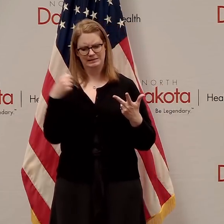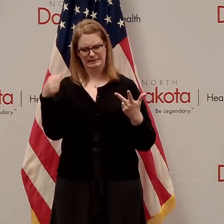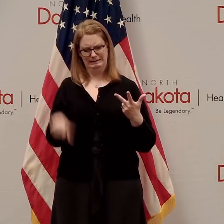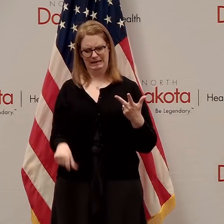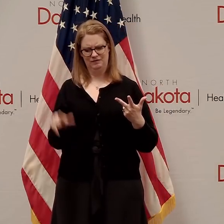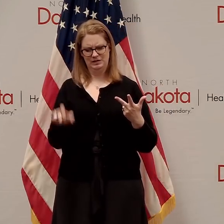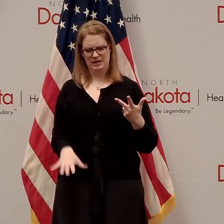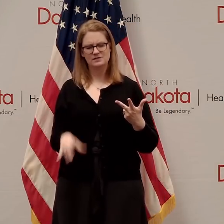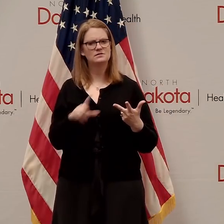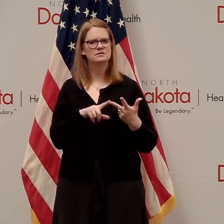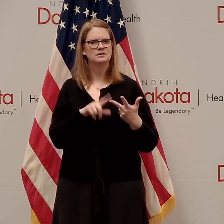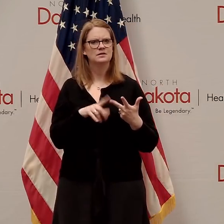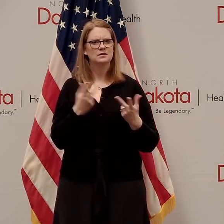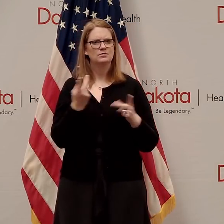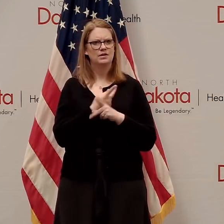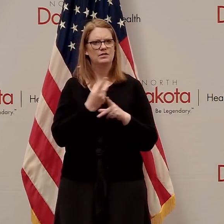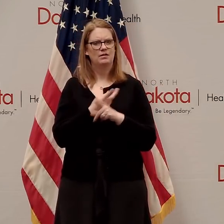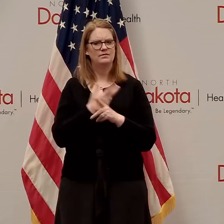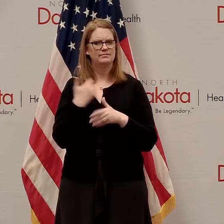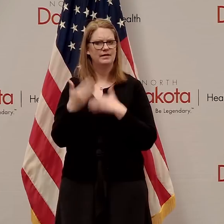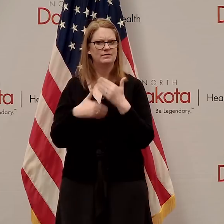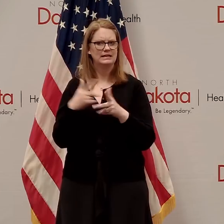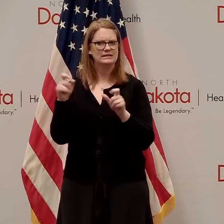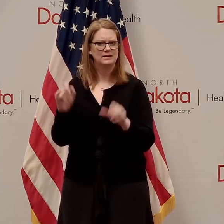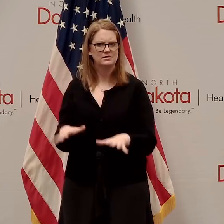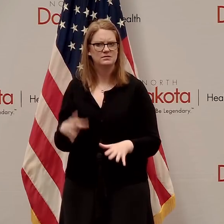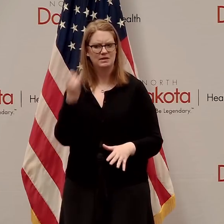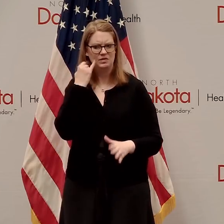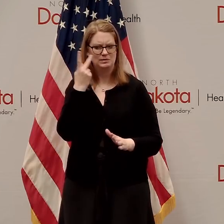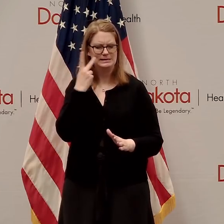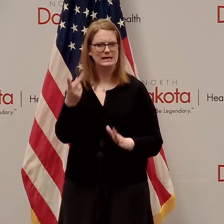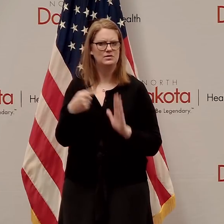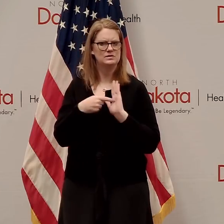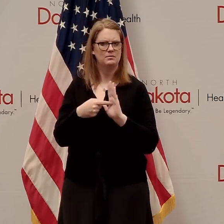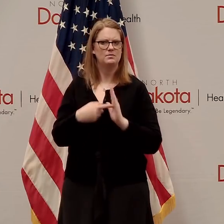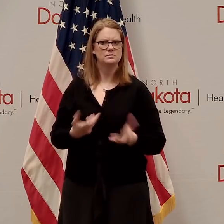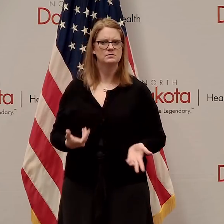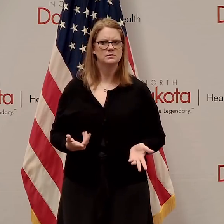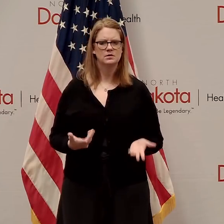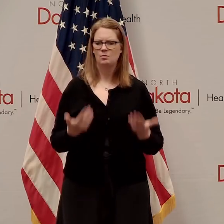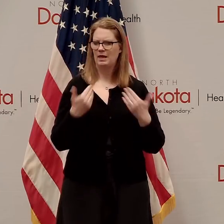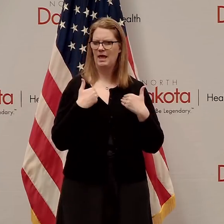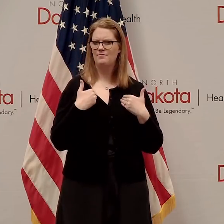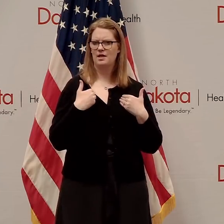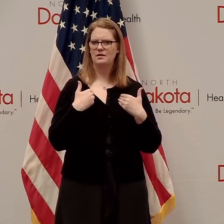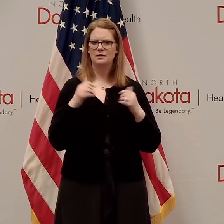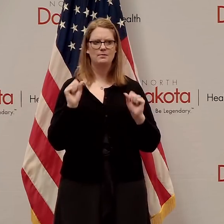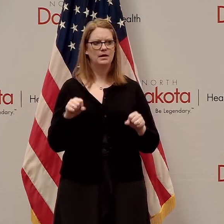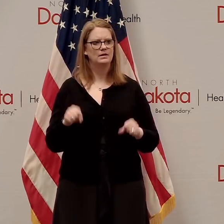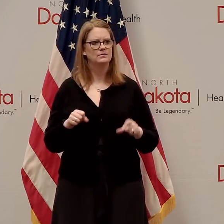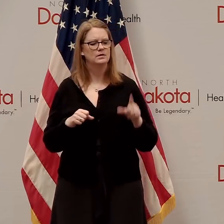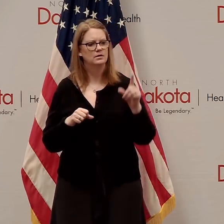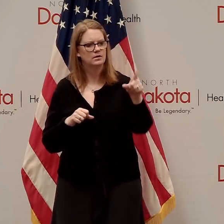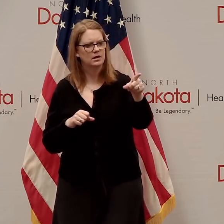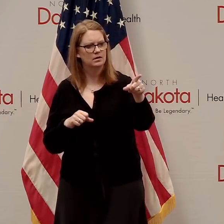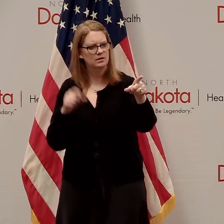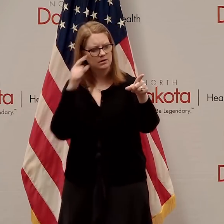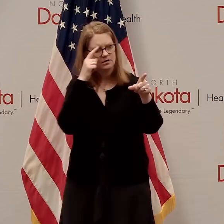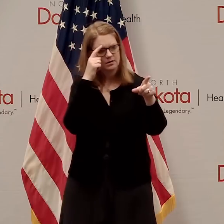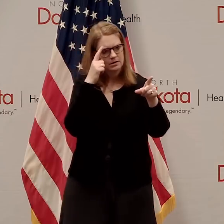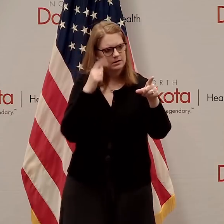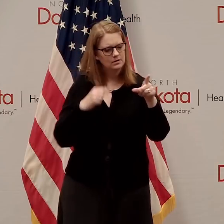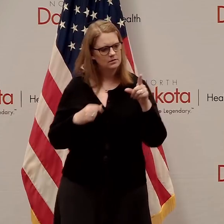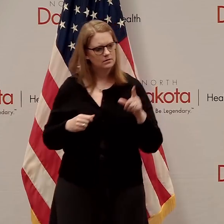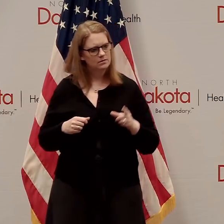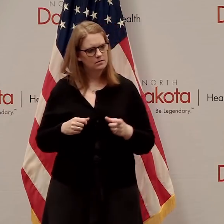test, and we'll figure out a way to get people tested if they've got those kinds of symptoms, because we do have that capacity. There is